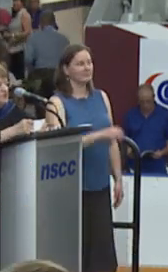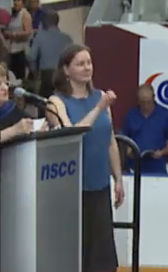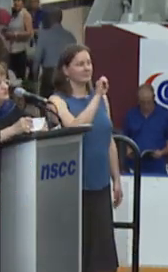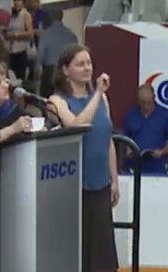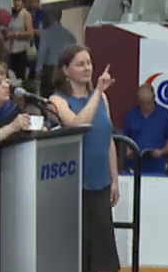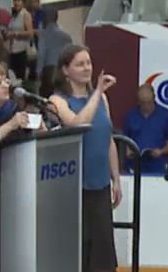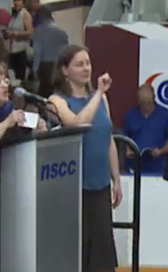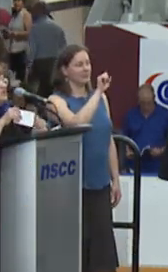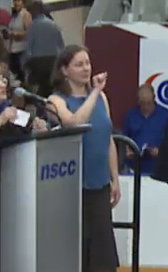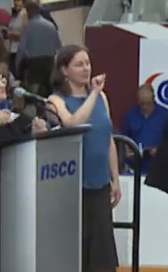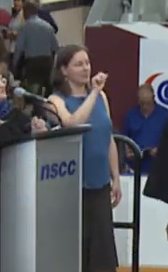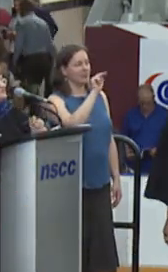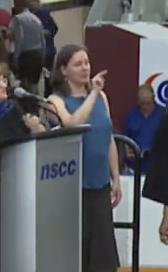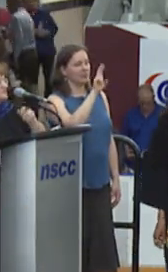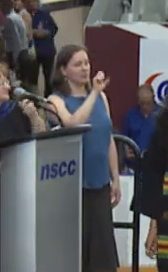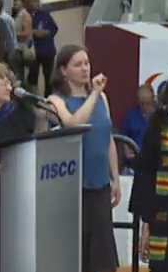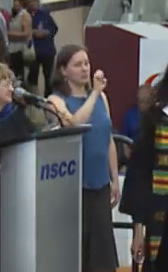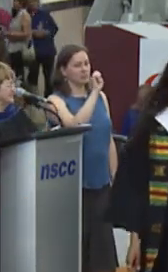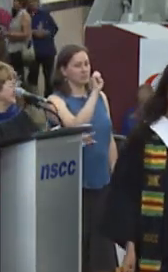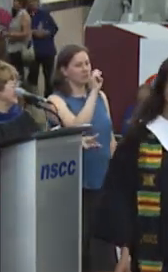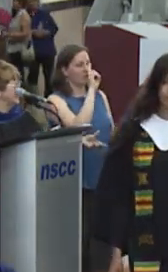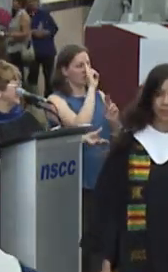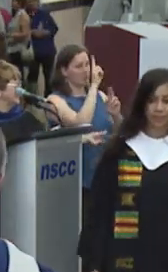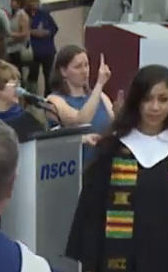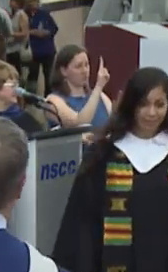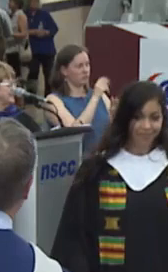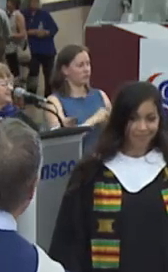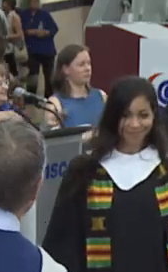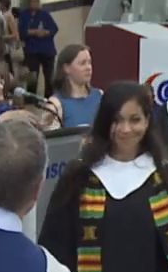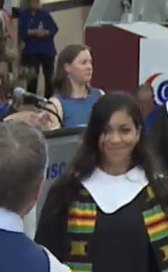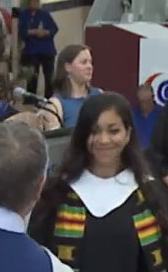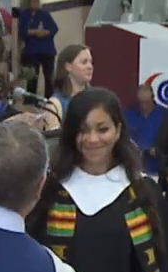Elisa Nurse with honors.